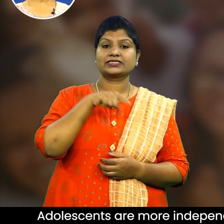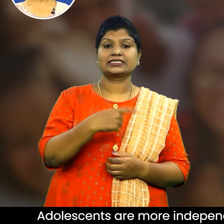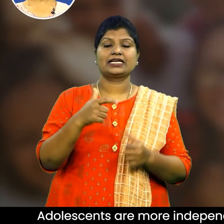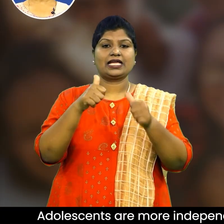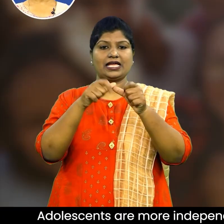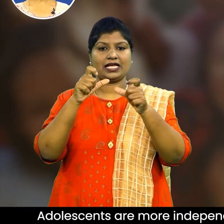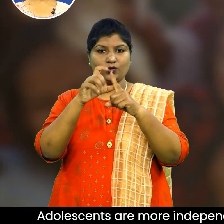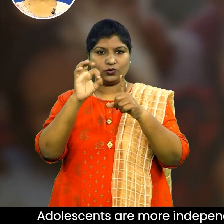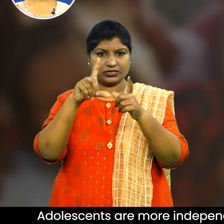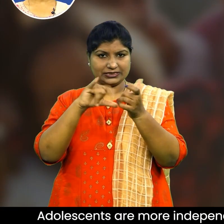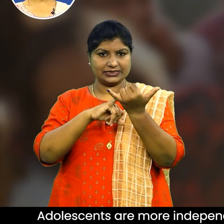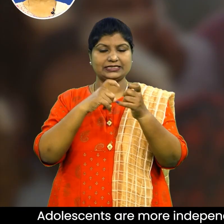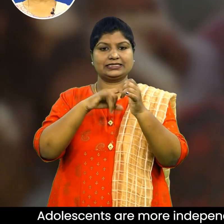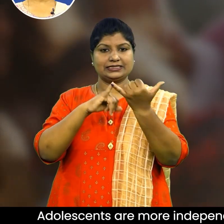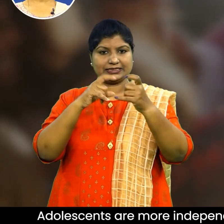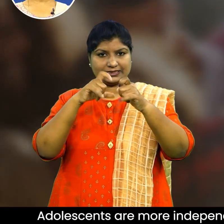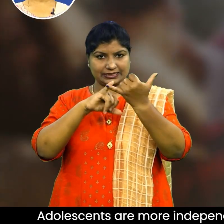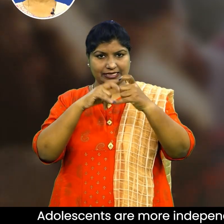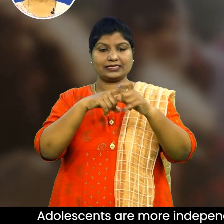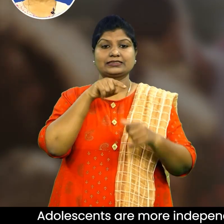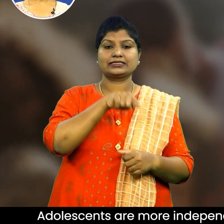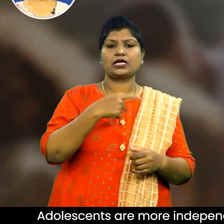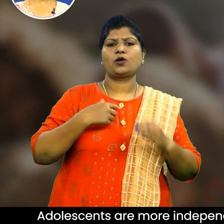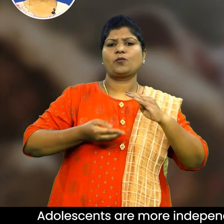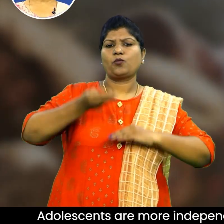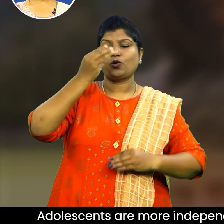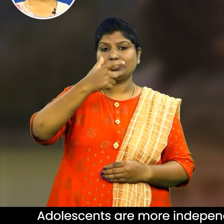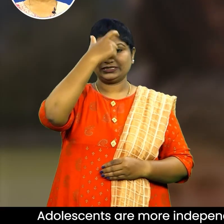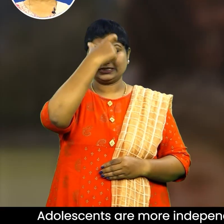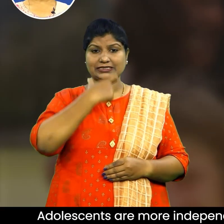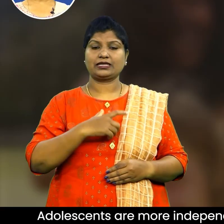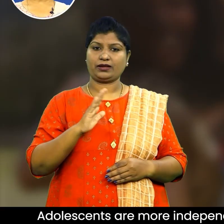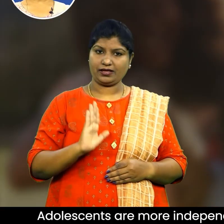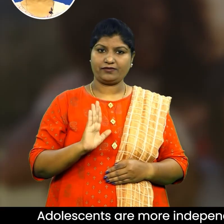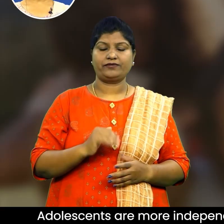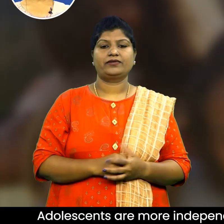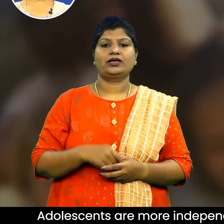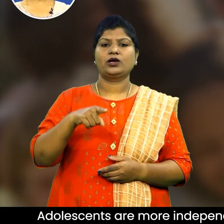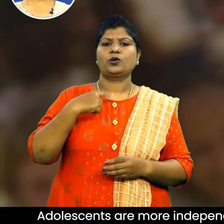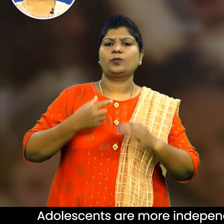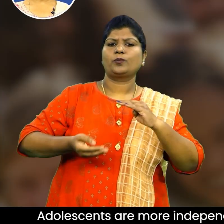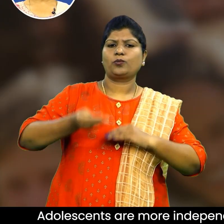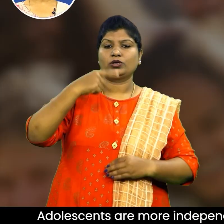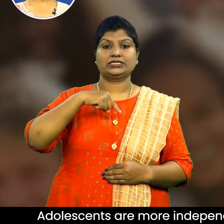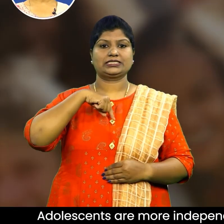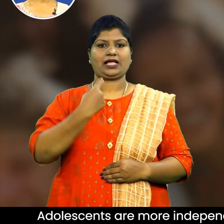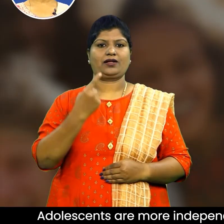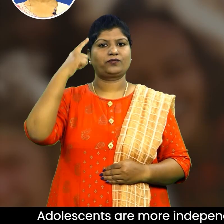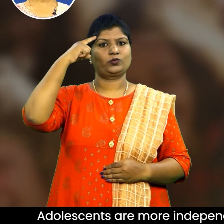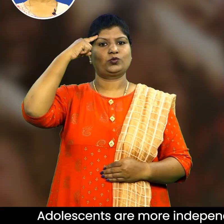Adolescents are more independent than before and are also